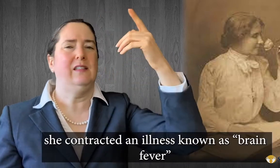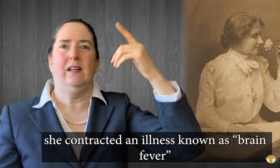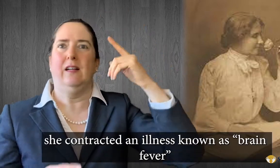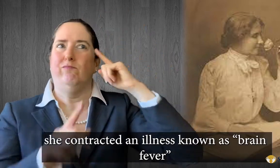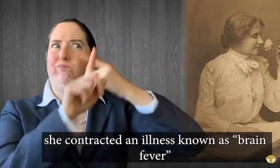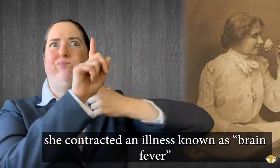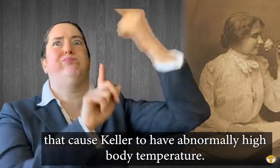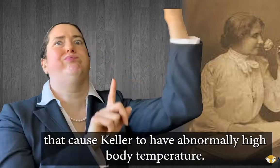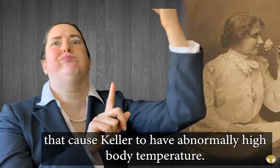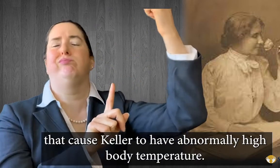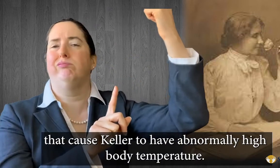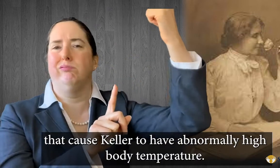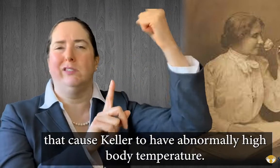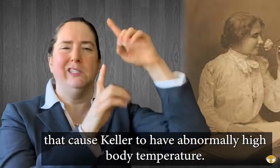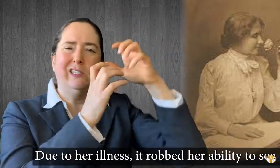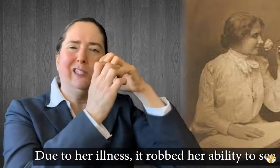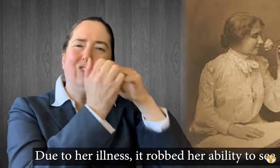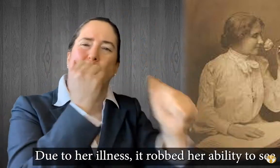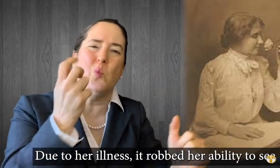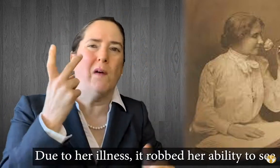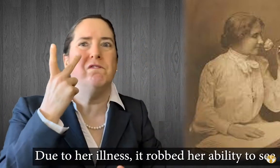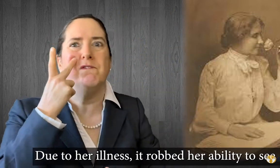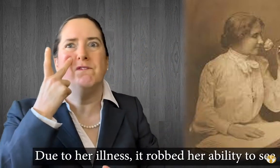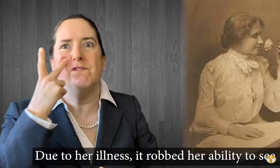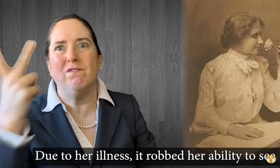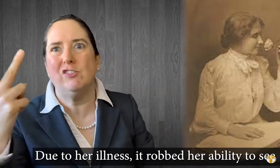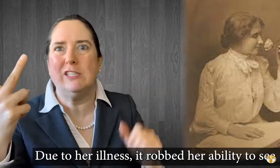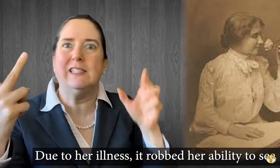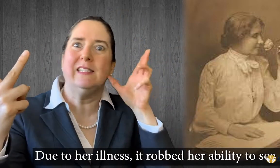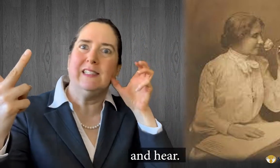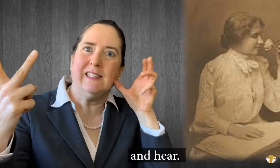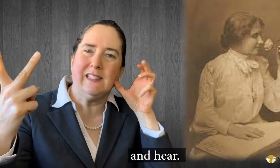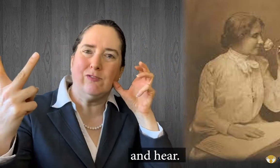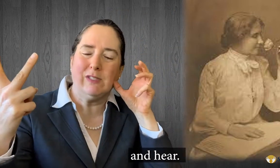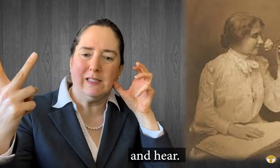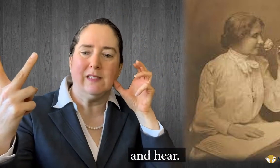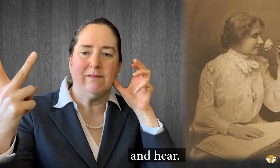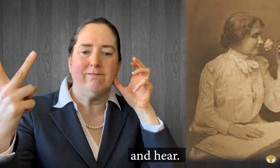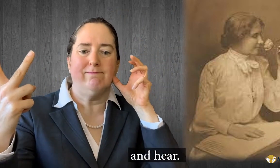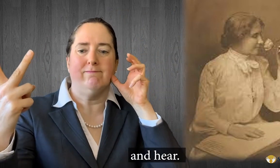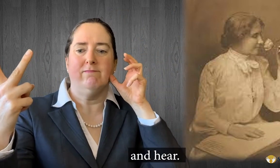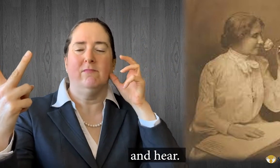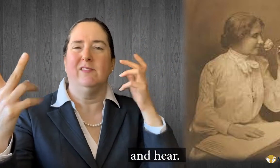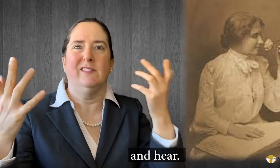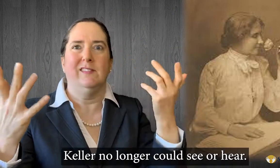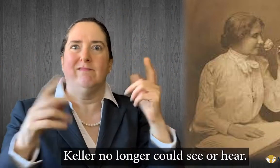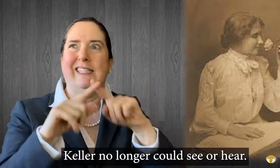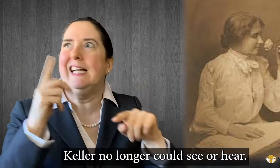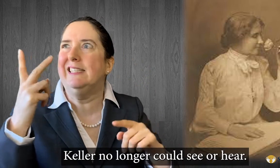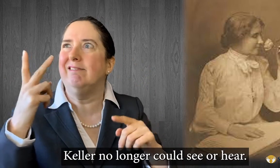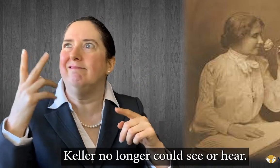that caused Keller to have abnormally high body temperature. Due to her illness, it robbed her ability to see and hear.